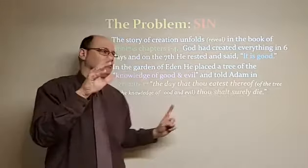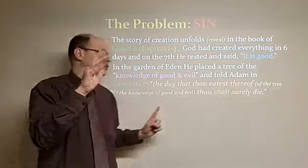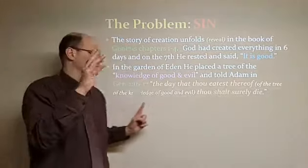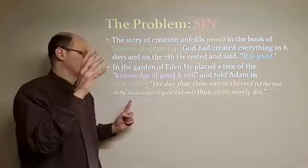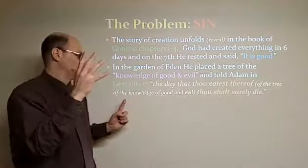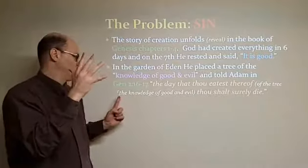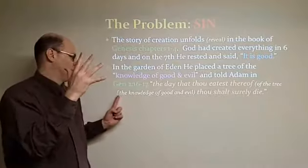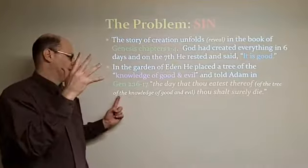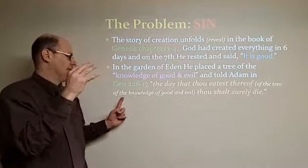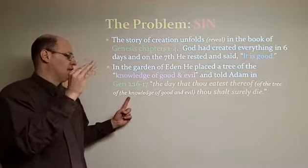surely die